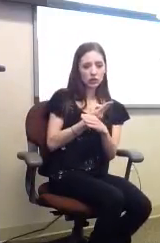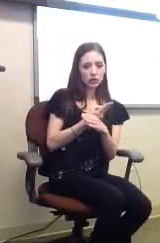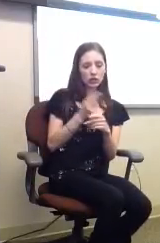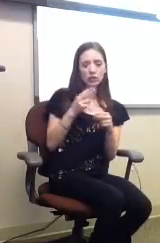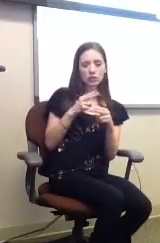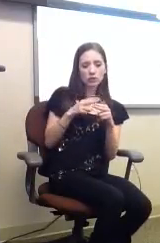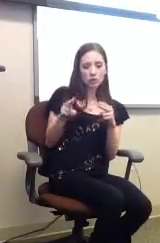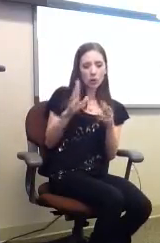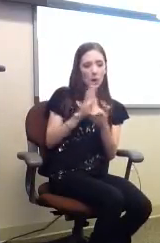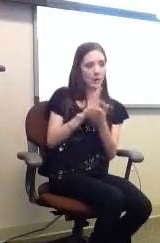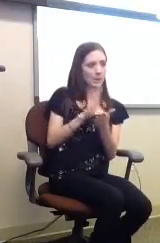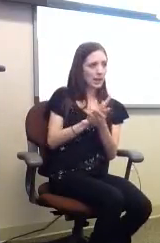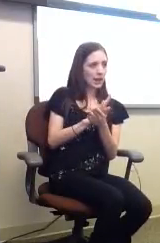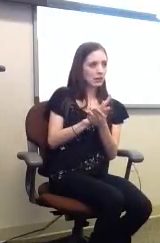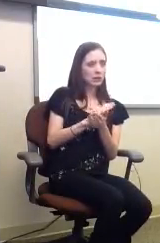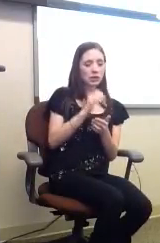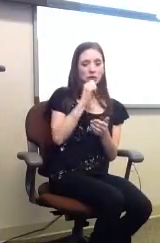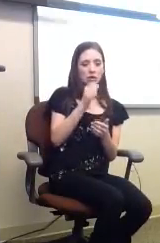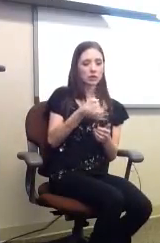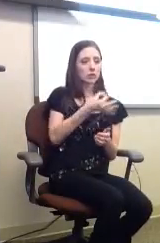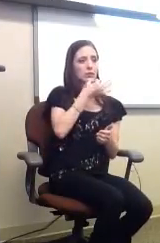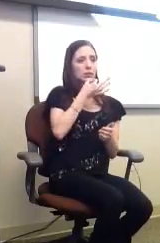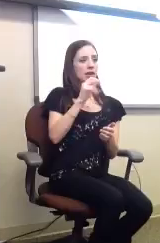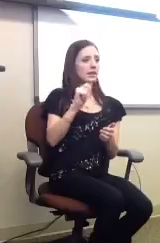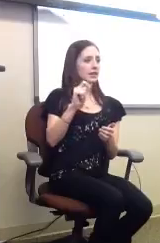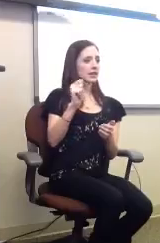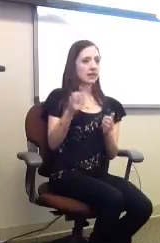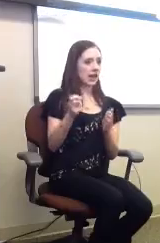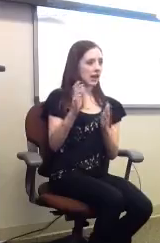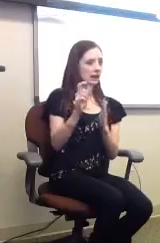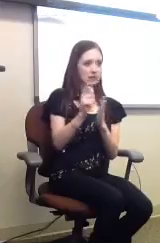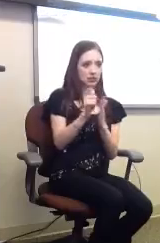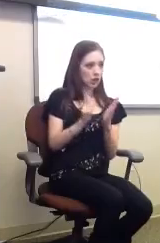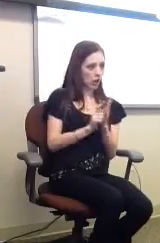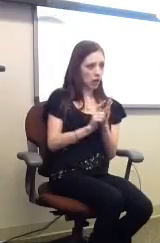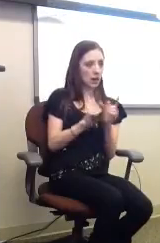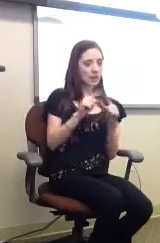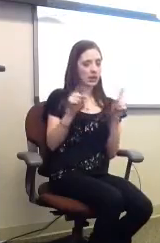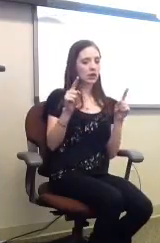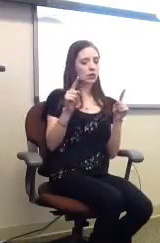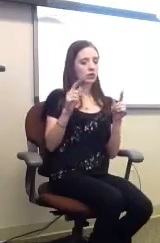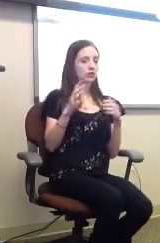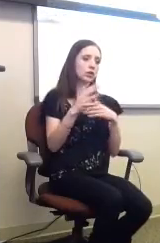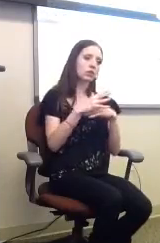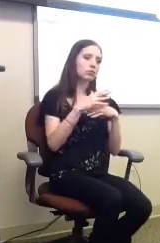be an expert in tax law, but you feel comfortable filling out the form. Well, and like I said, chapter 8